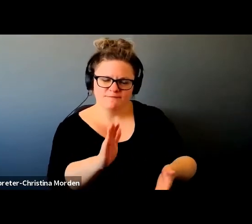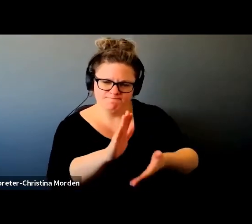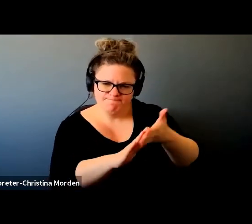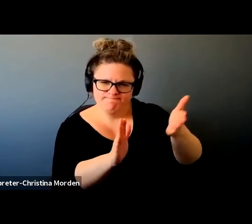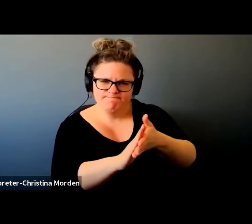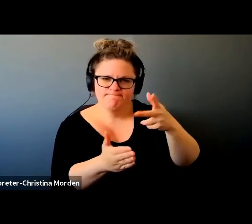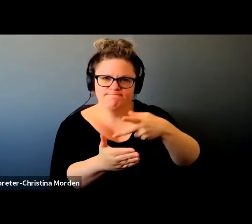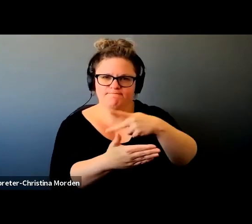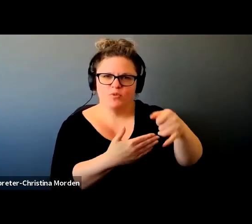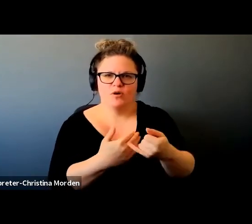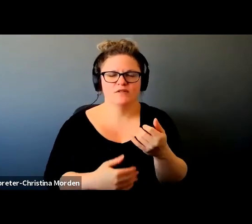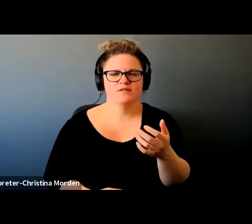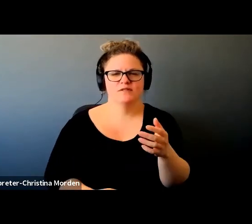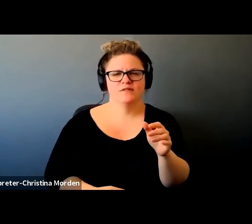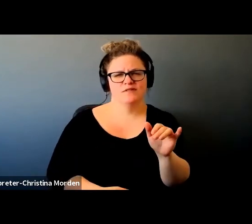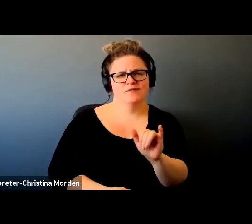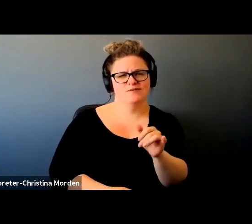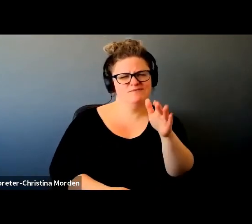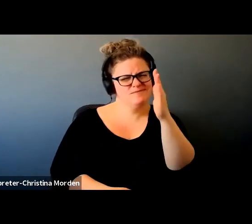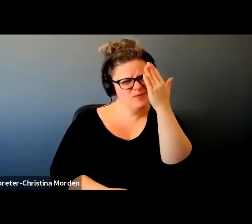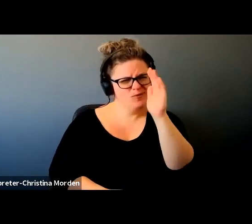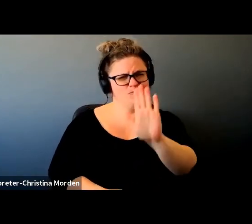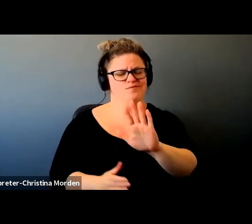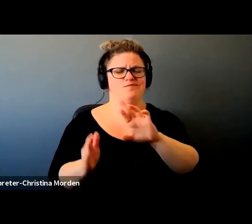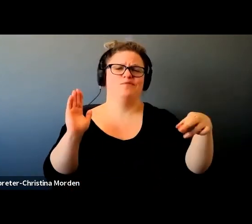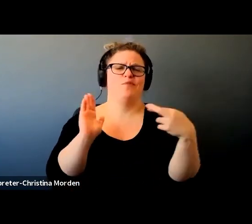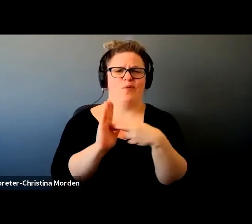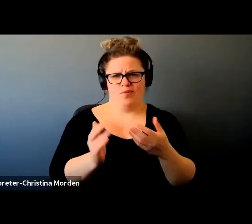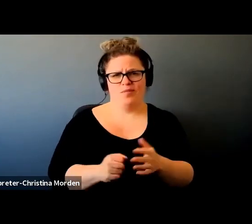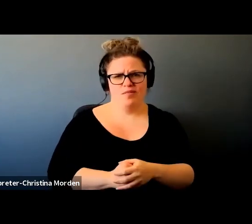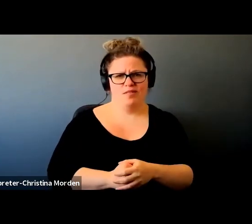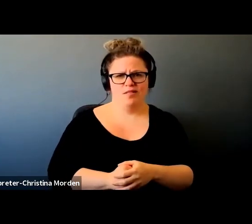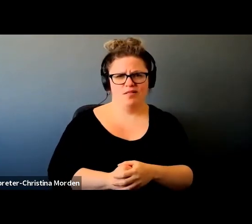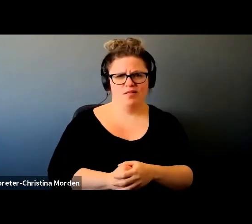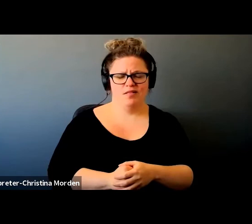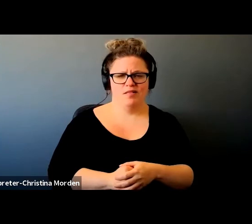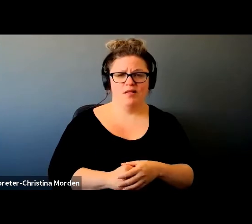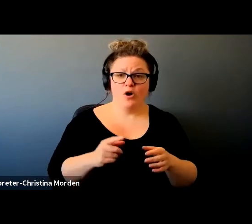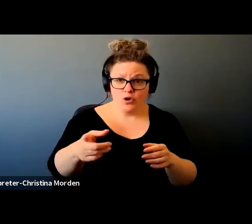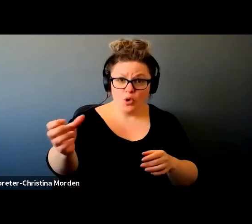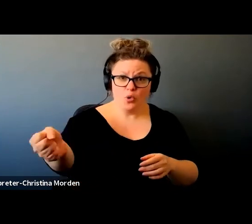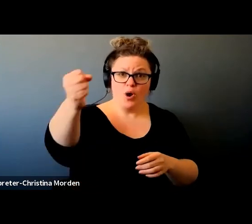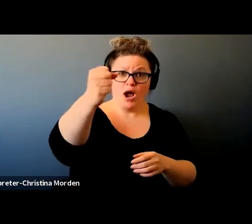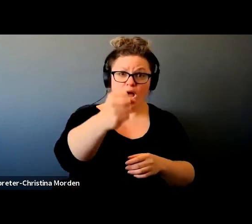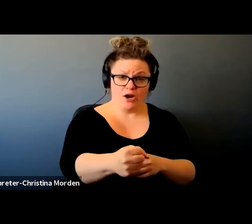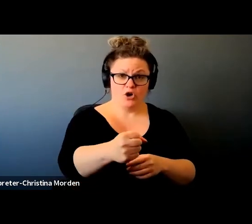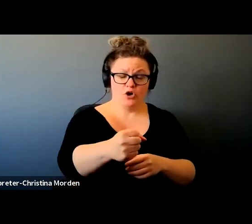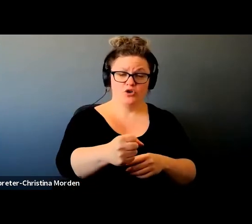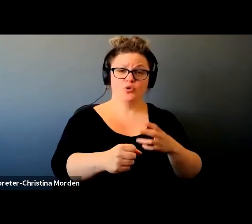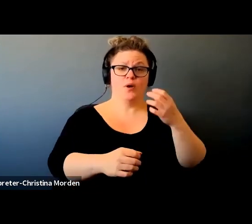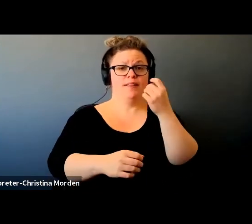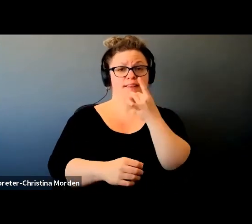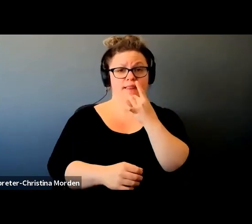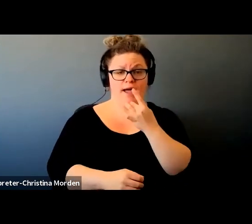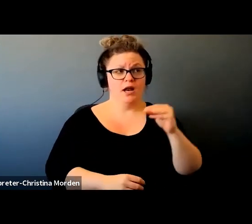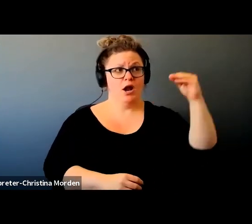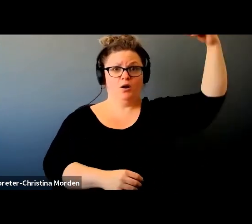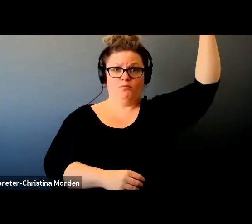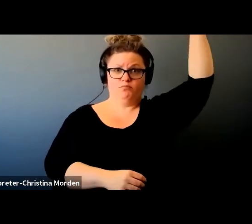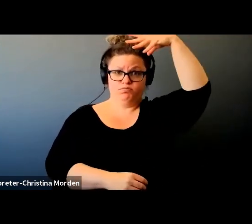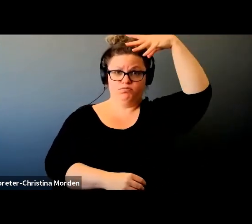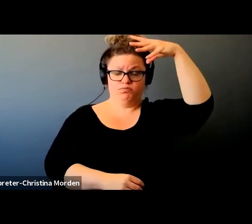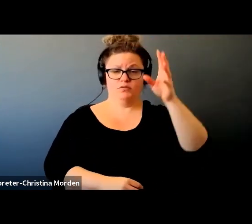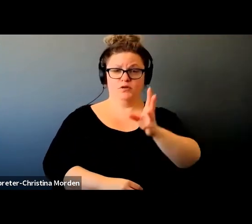and also know your place. Or have you been hired just to find your light, say some words,